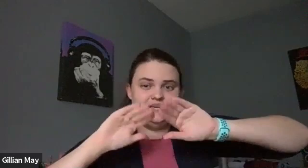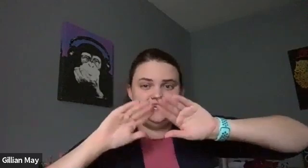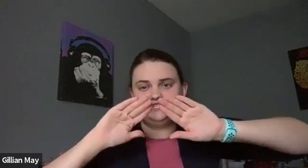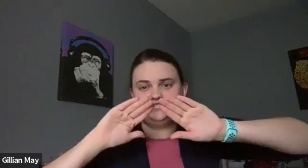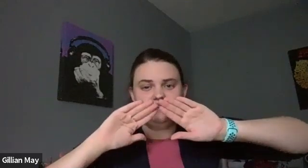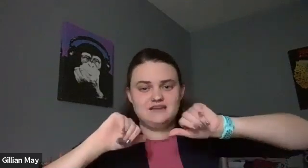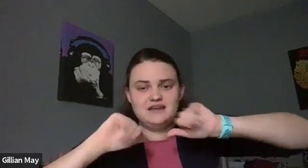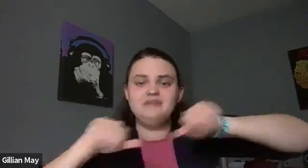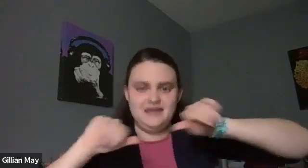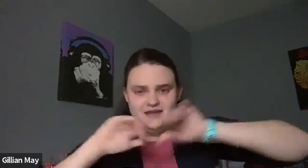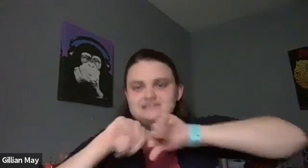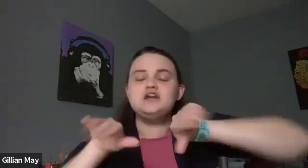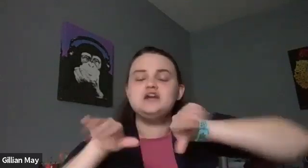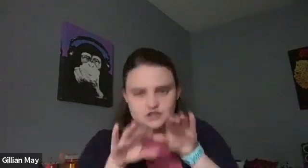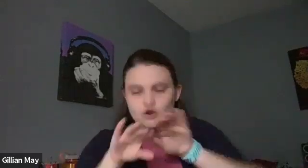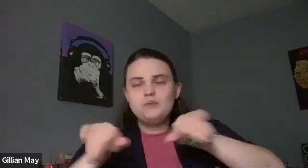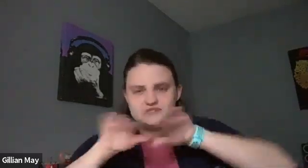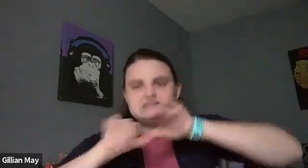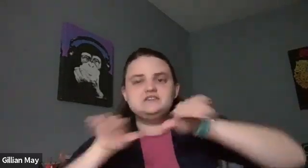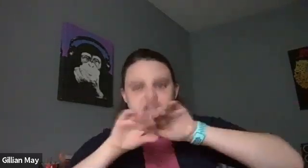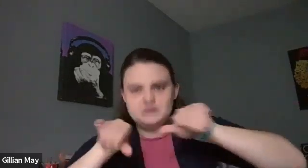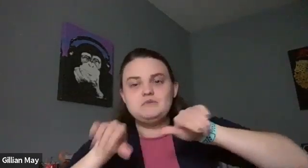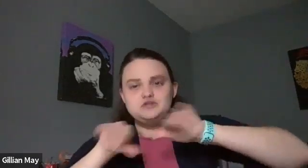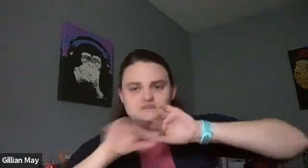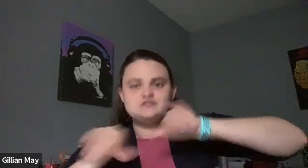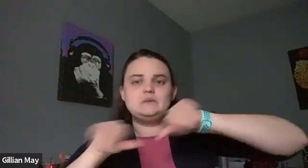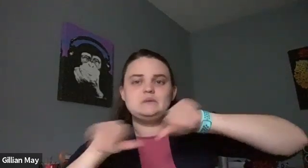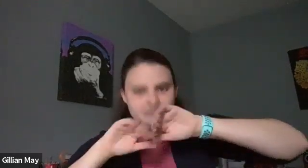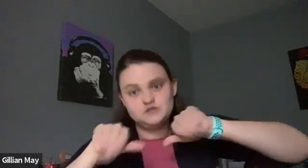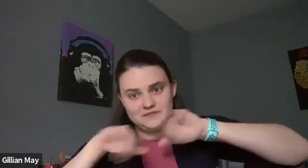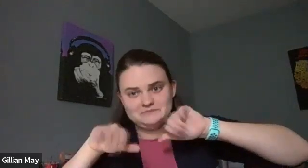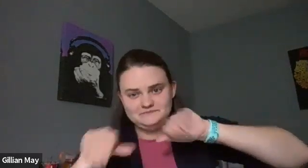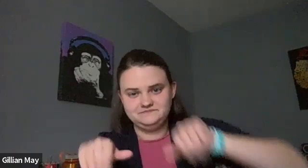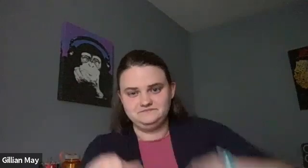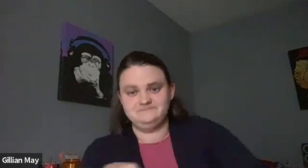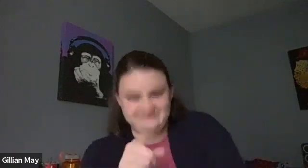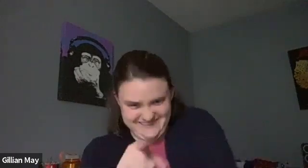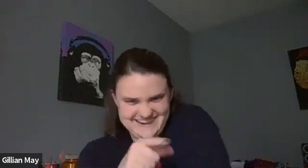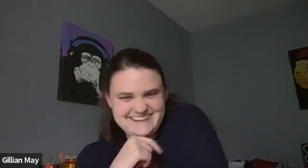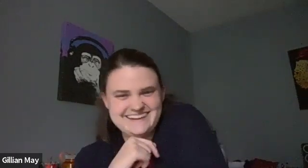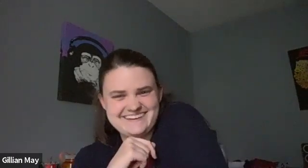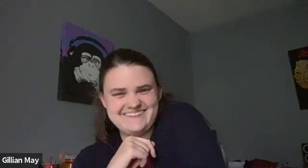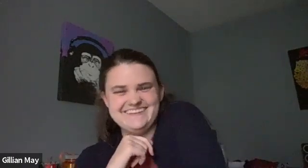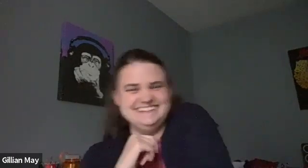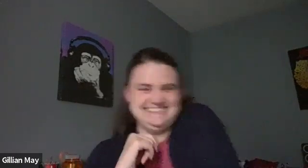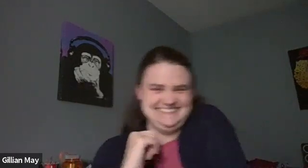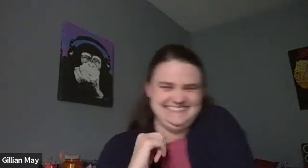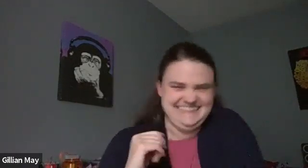It's just your hands kind of, it's like you're almost literally doing the motion of swimming. So swimming. There you go.